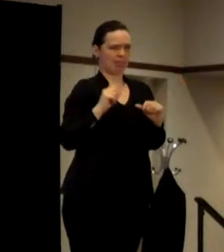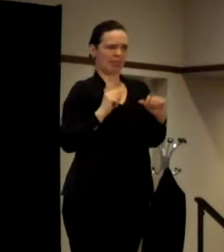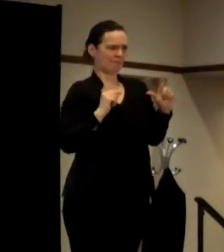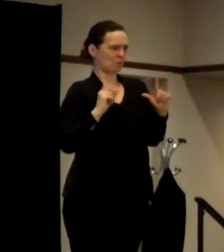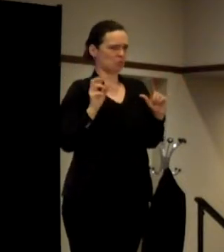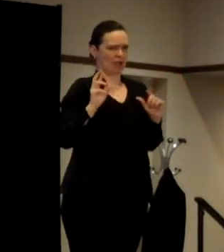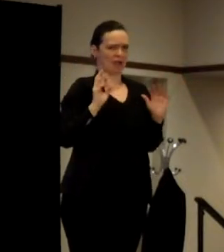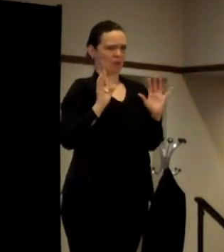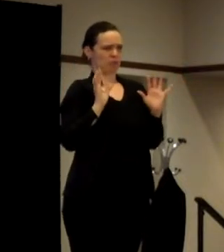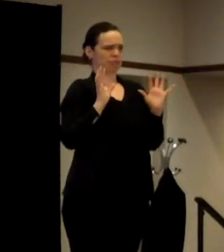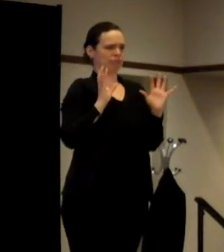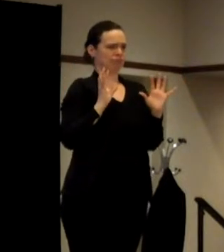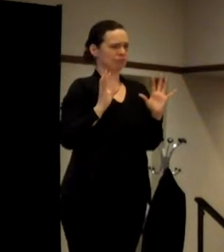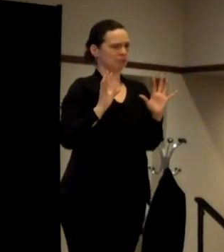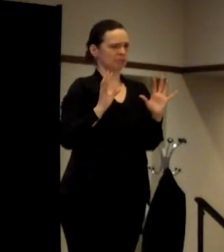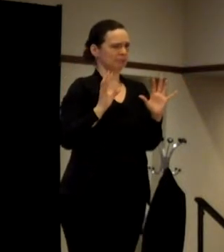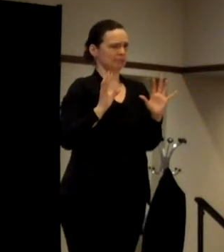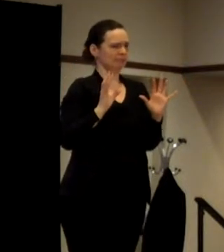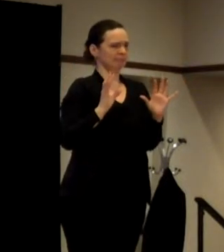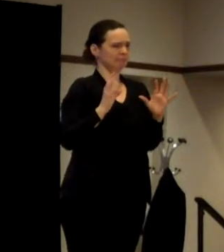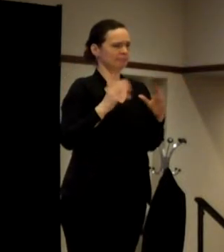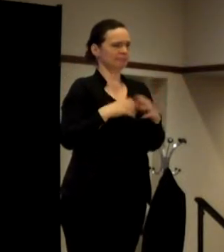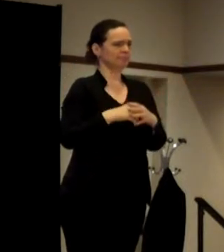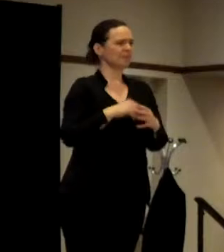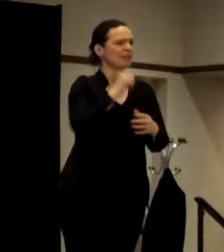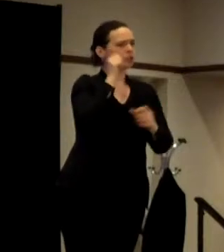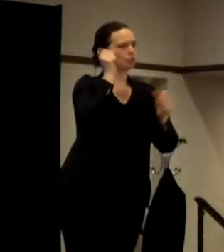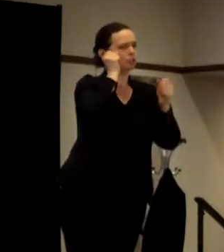surprise me that a lot of this is party line.